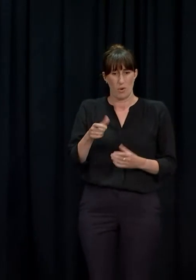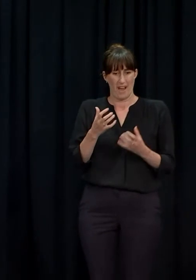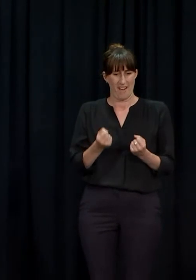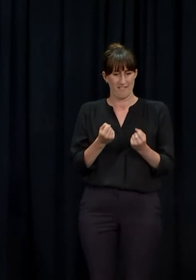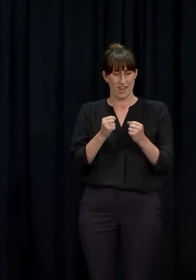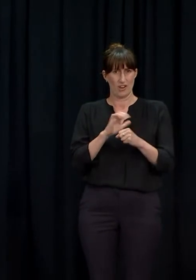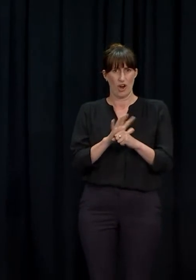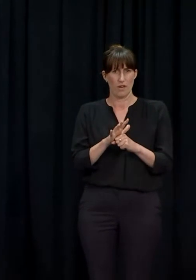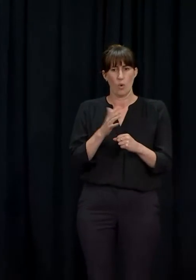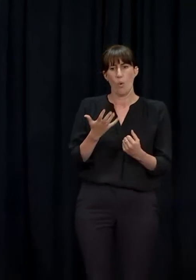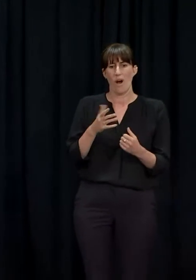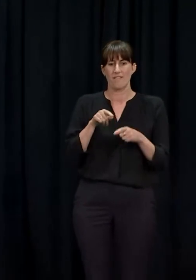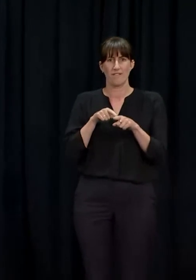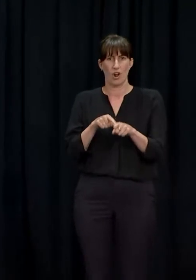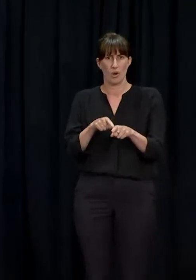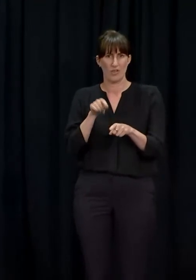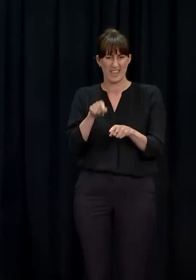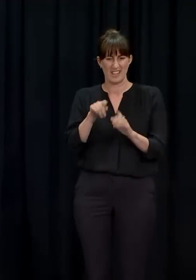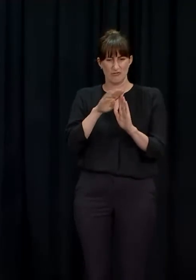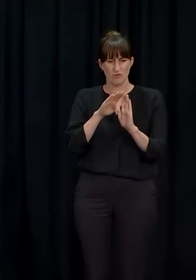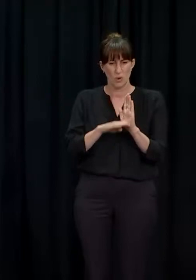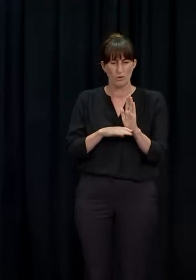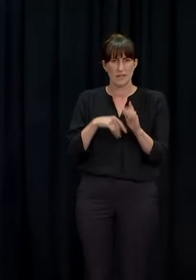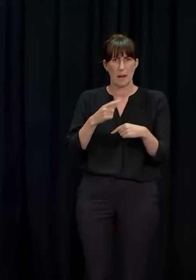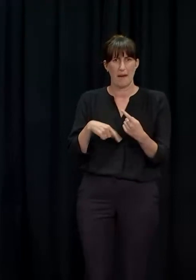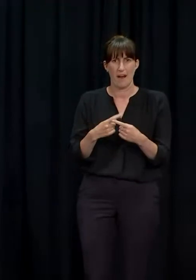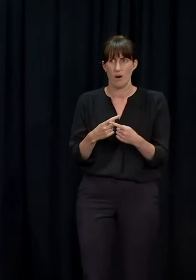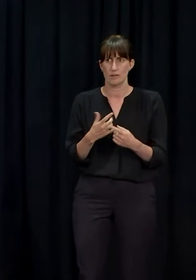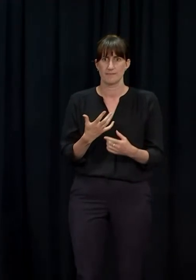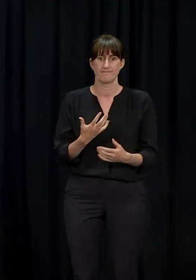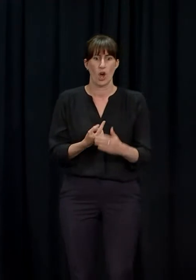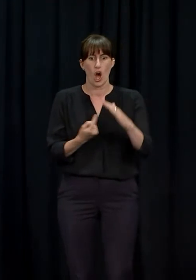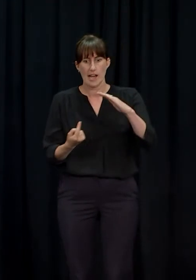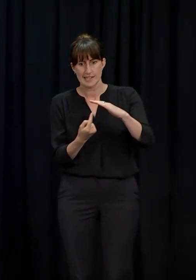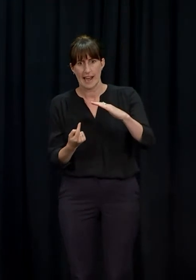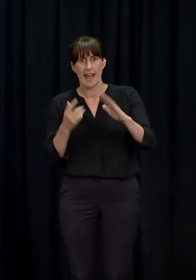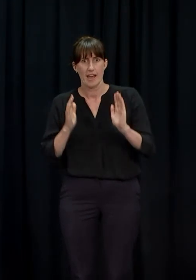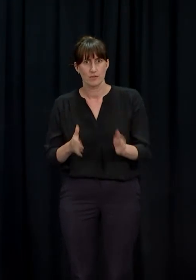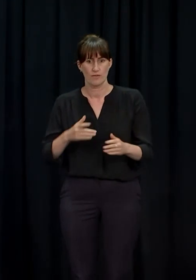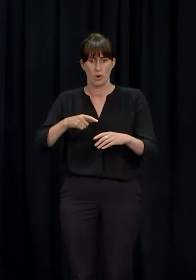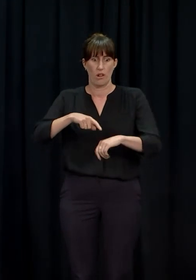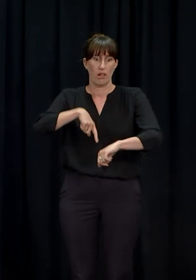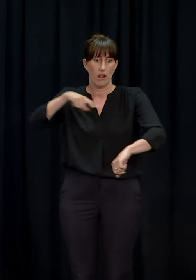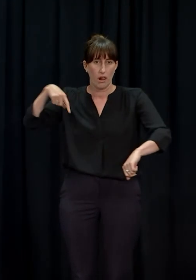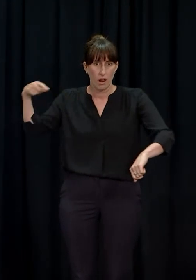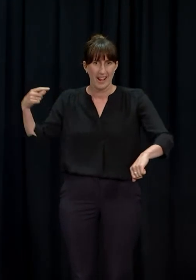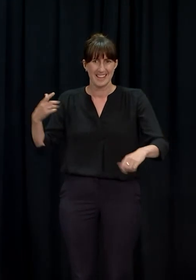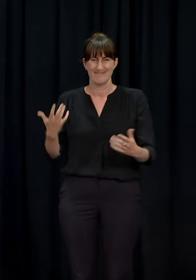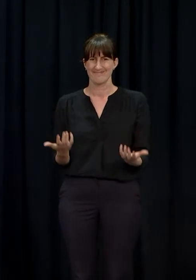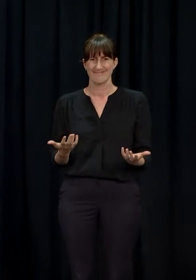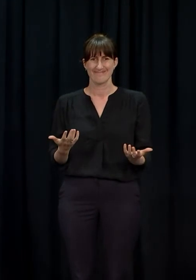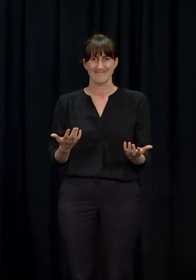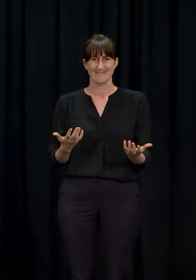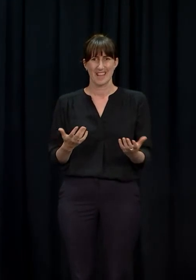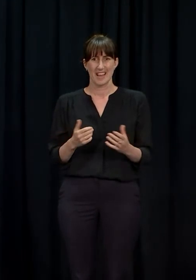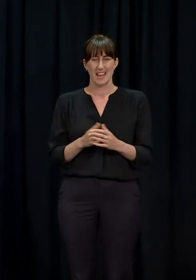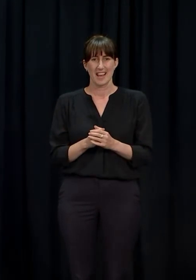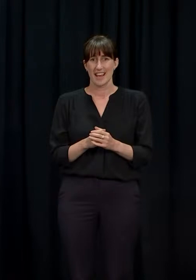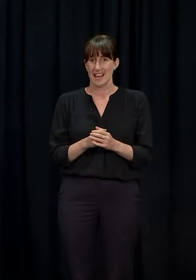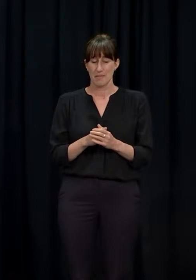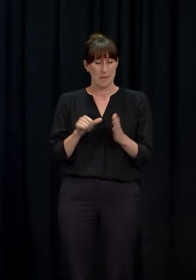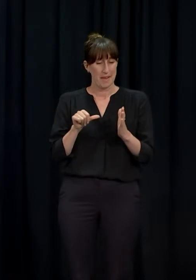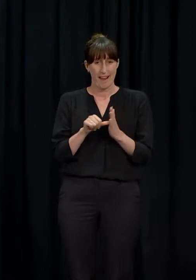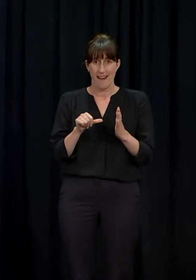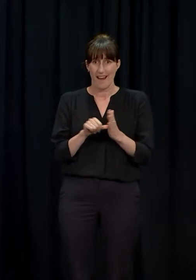large household? What do you say to those people where it's just not possible for them to hire, go to a batch or